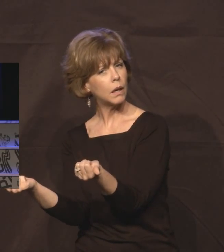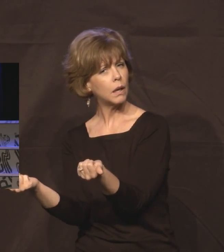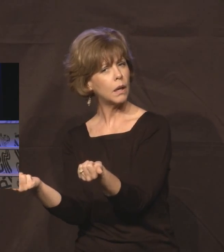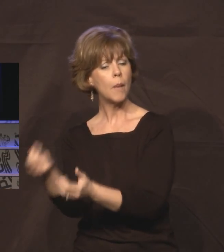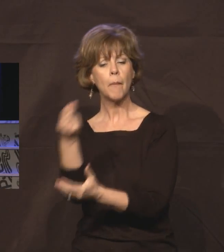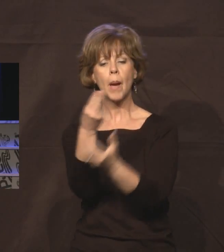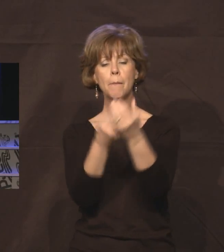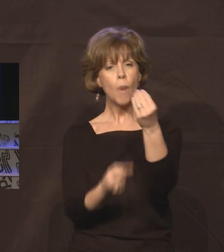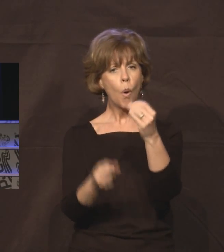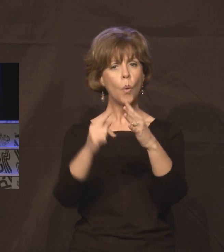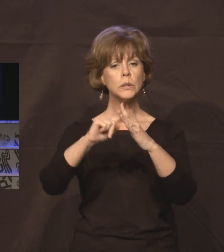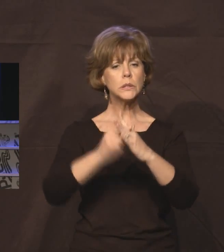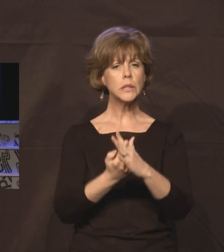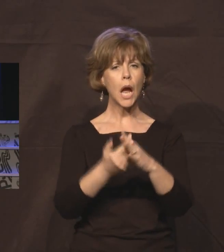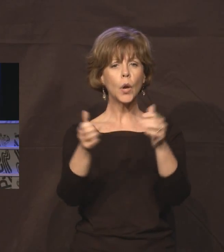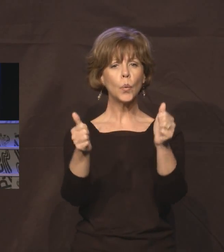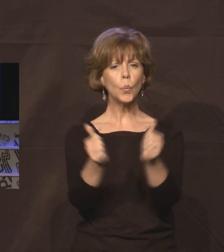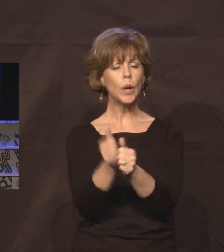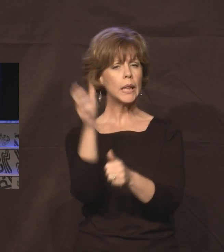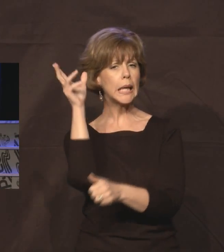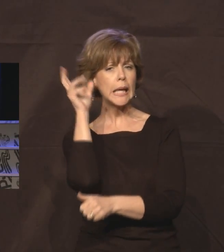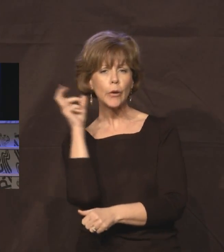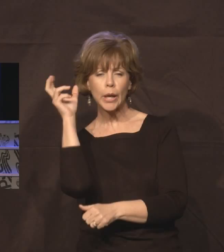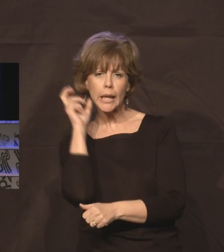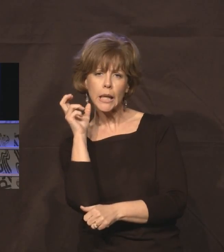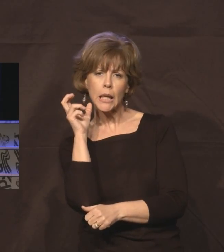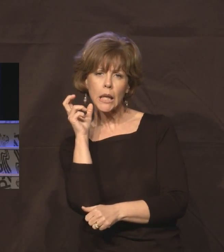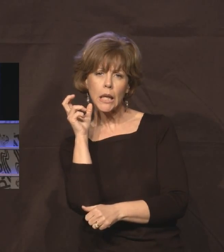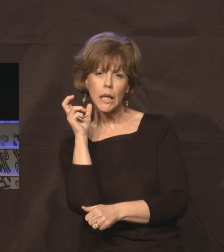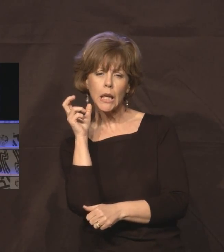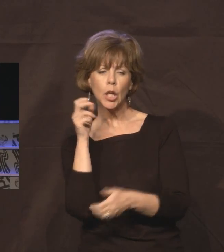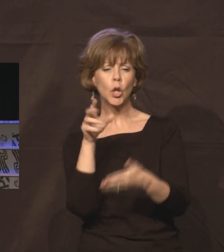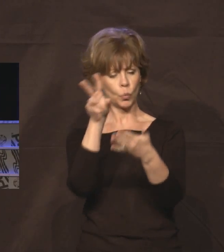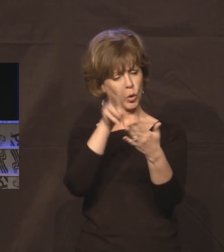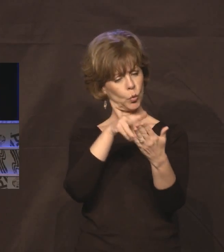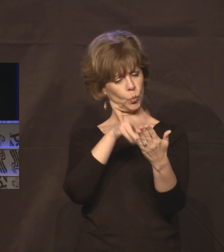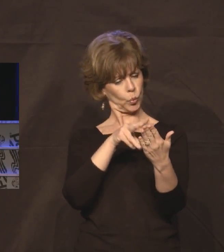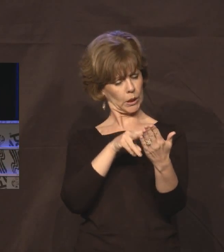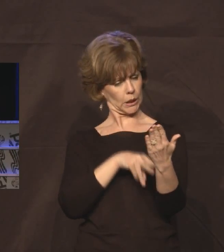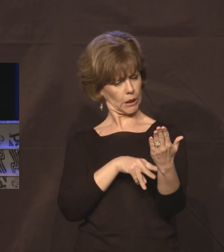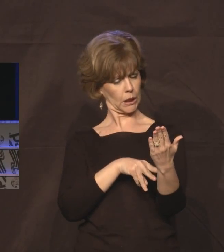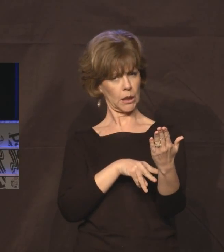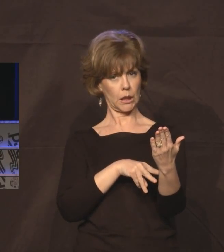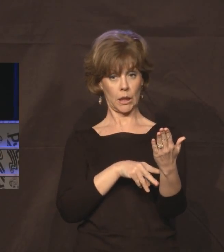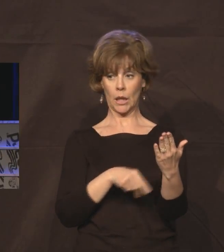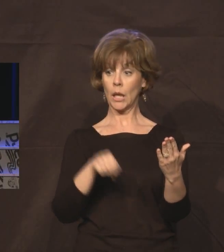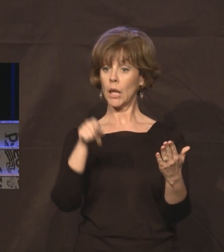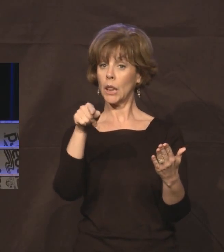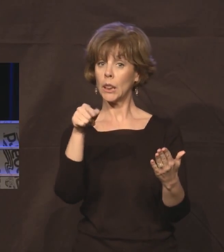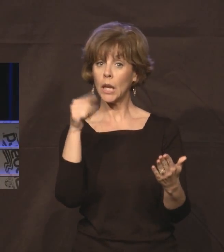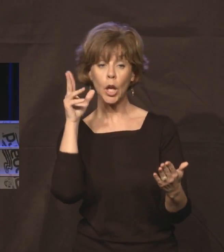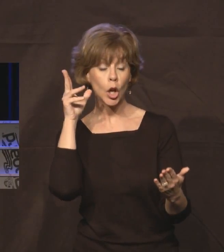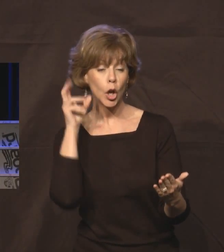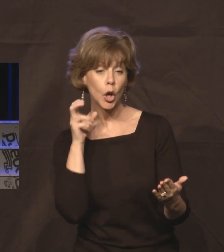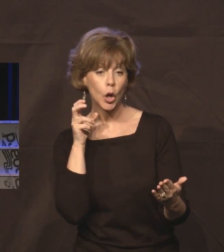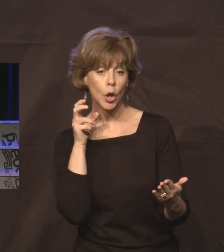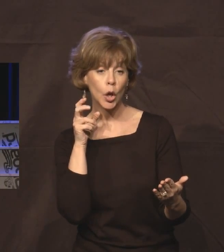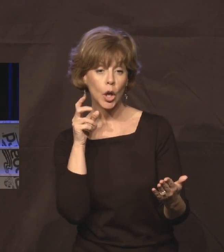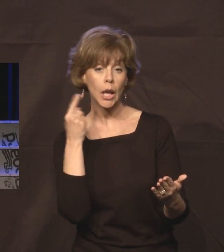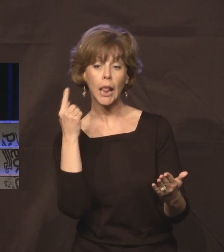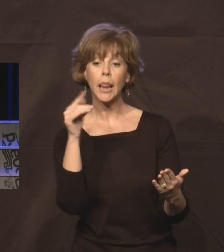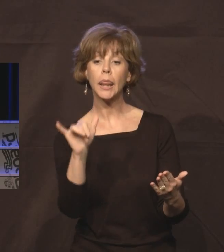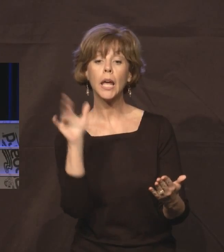both start with hearing. If you would read this passage, you would see that both of them says, like, they heard, and then they did